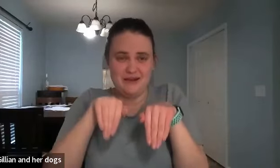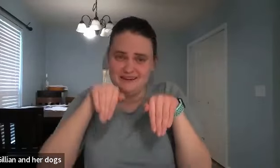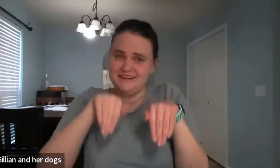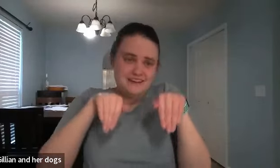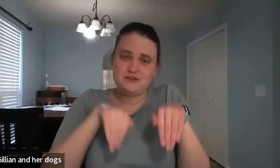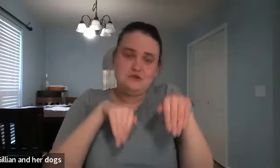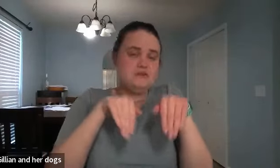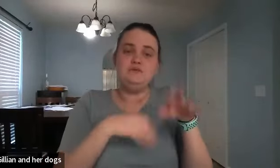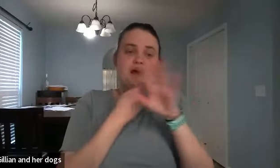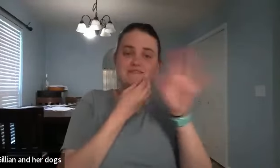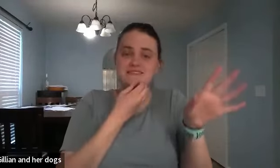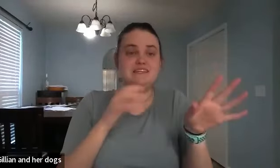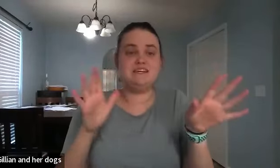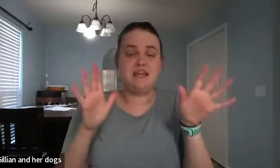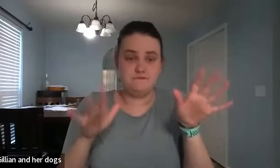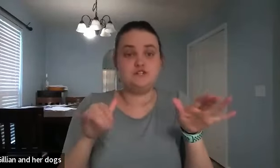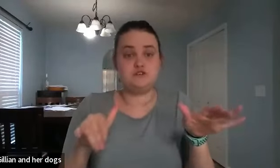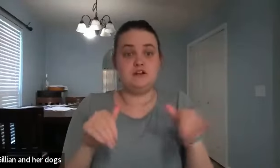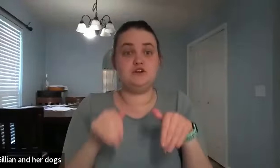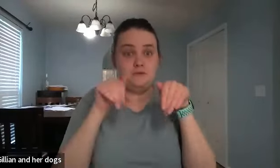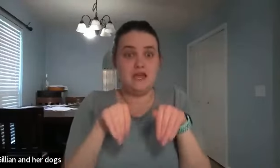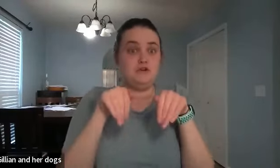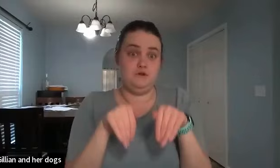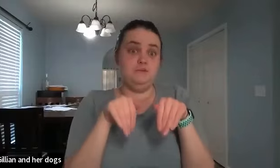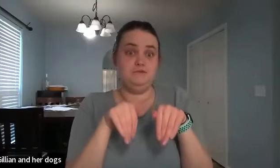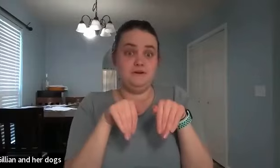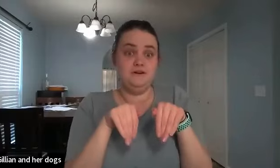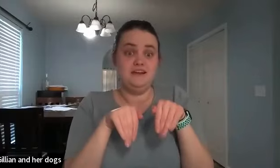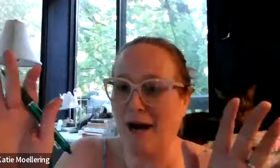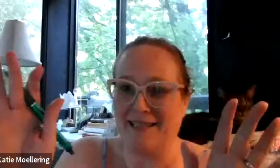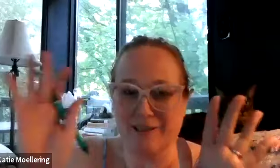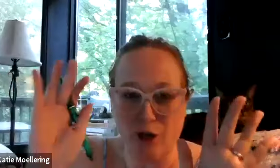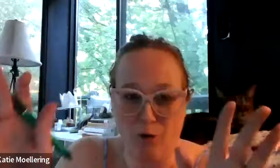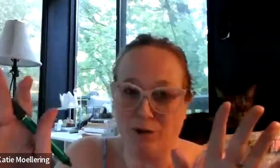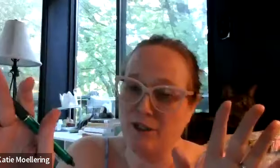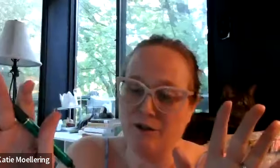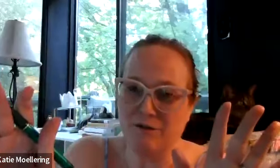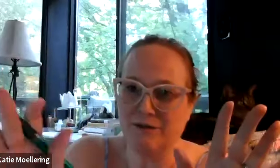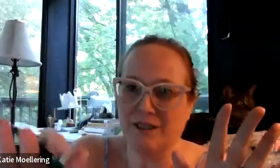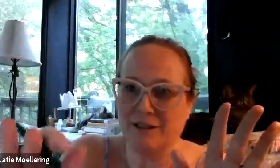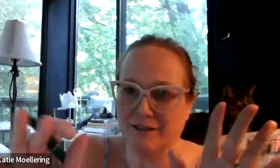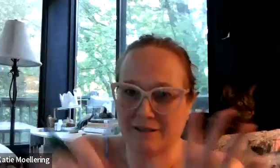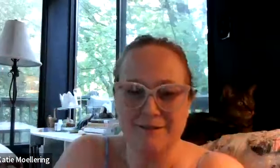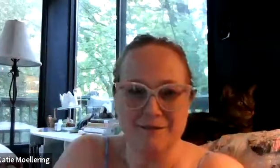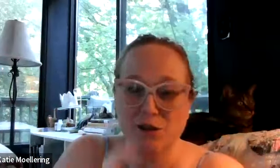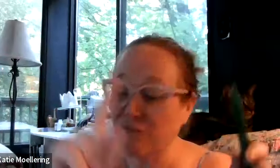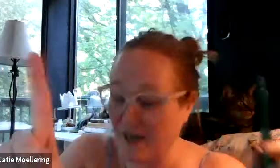on. You haven't seen a first grader go kangaroo before. You're right. They're totally cute. They're